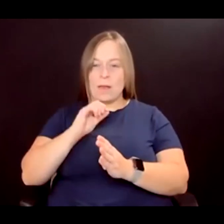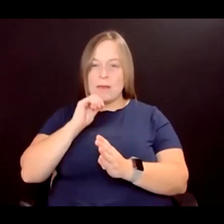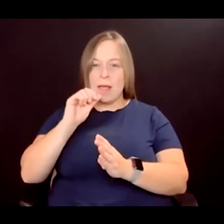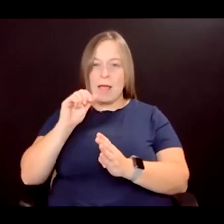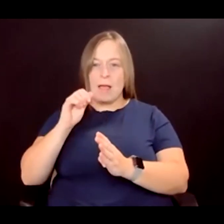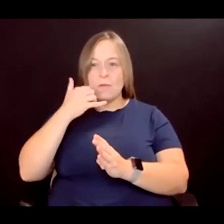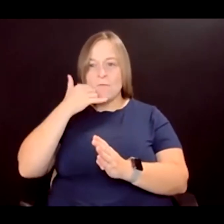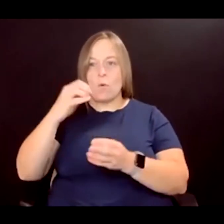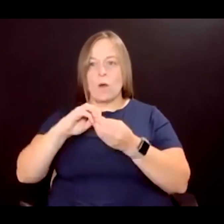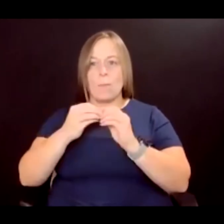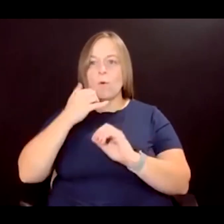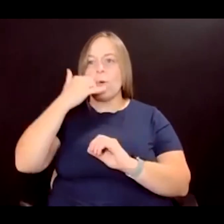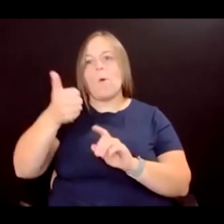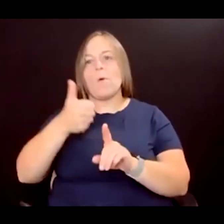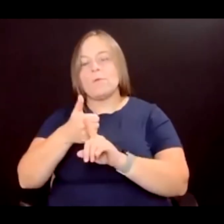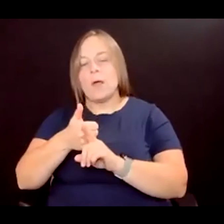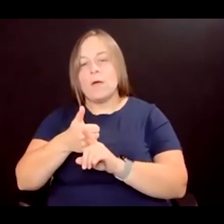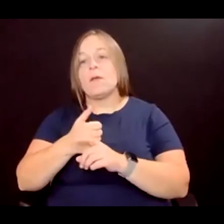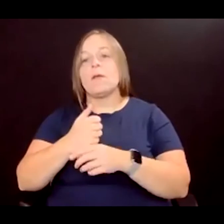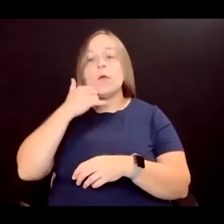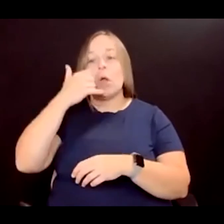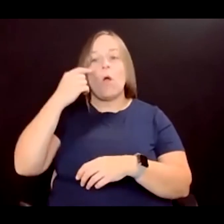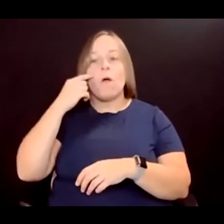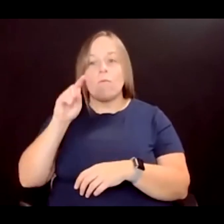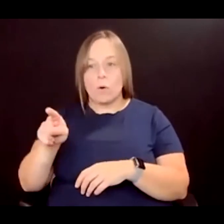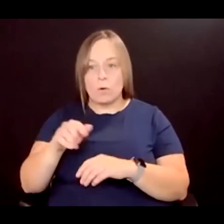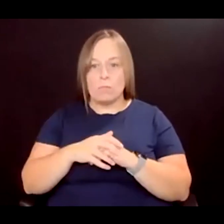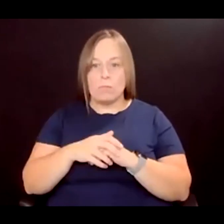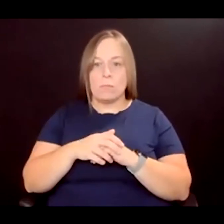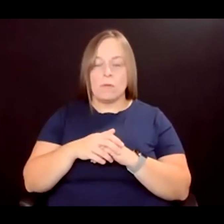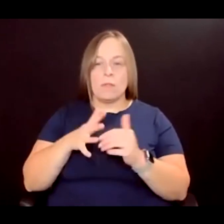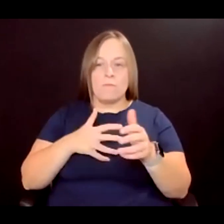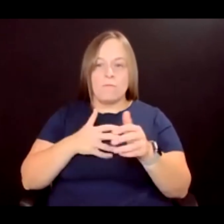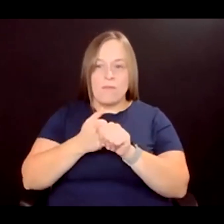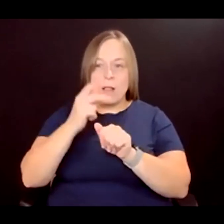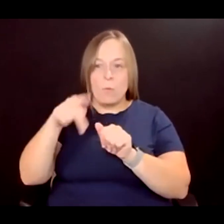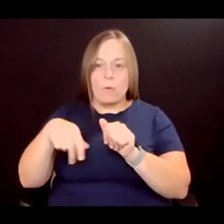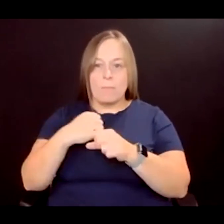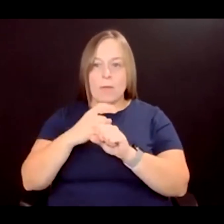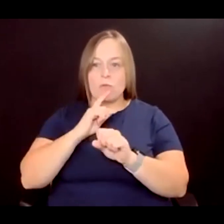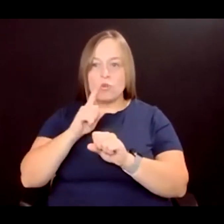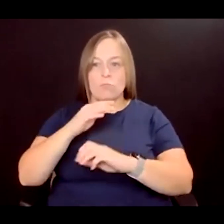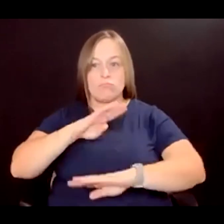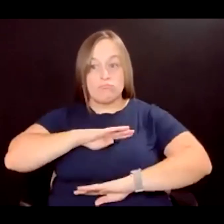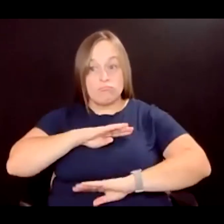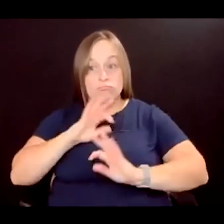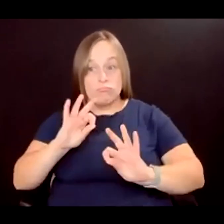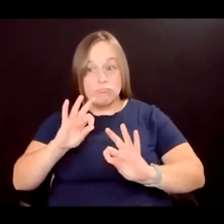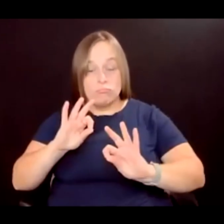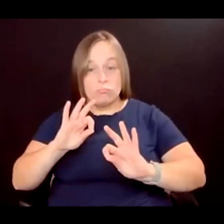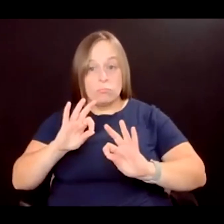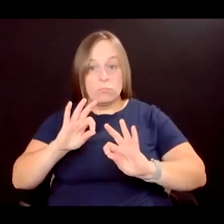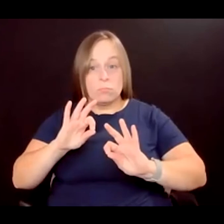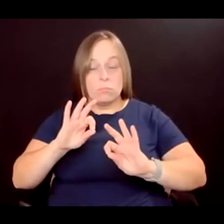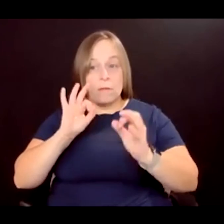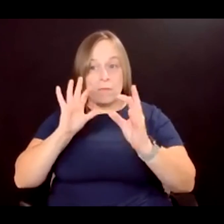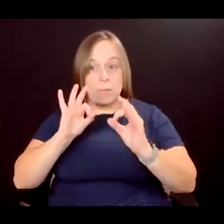comes up a lot. Okay, so Thank let me you. see. Yeah, let me see if I understand your question.